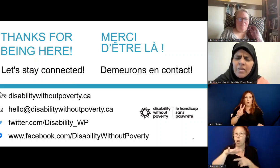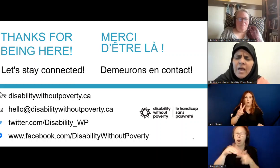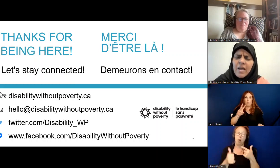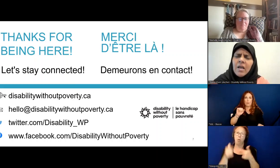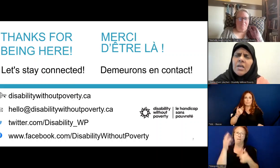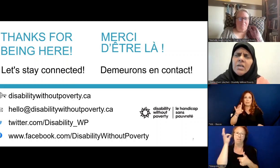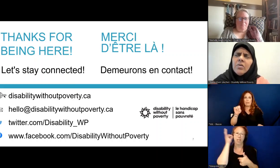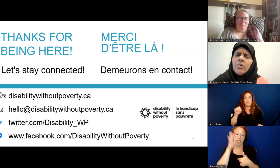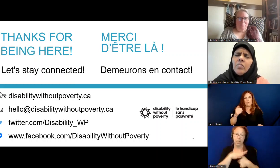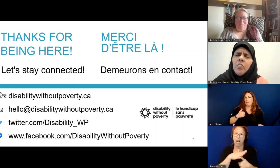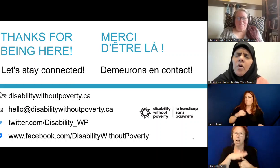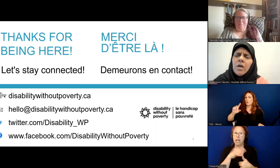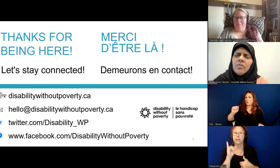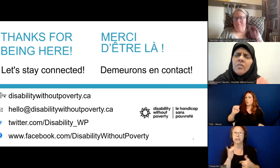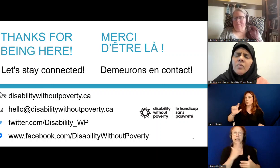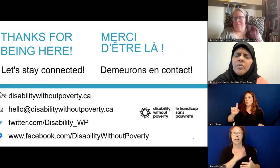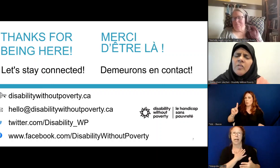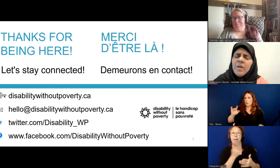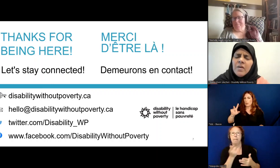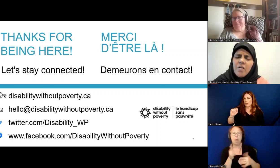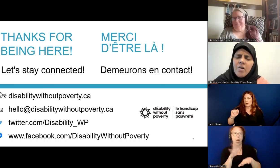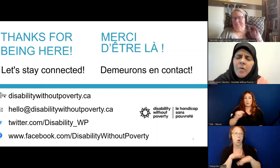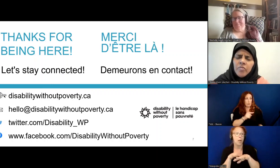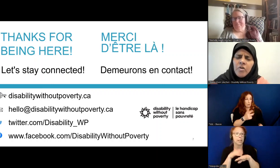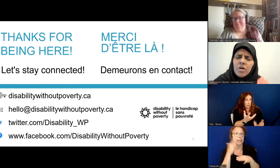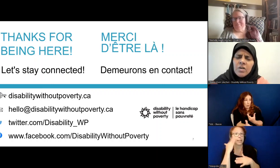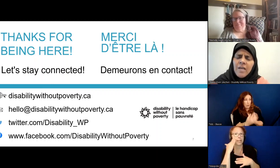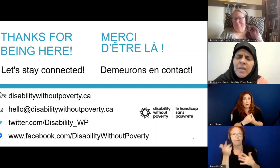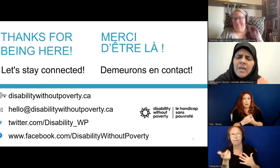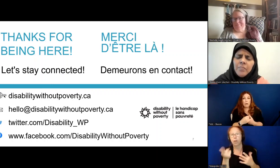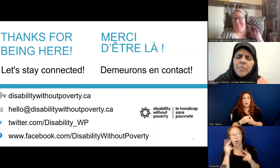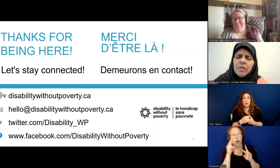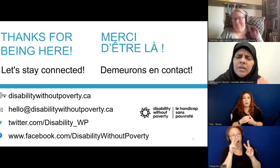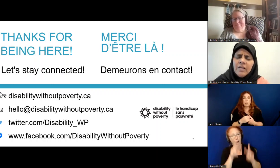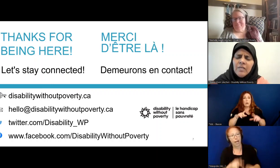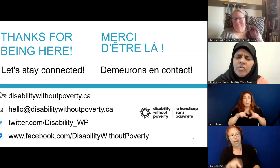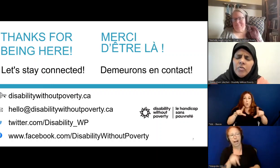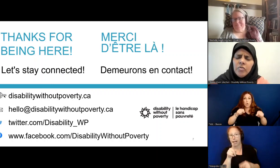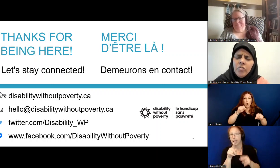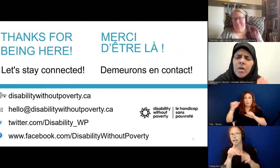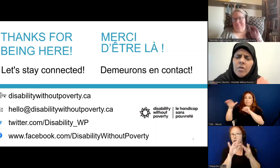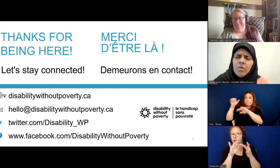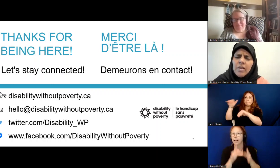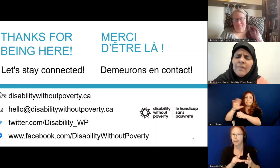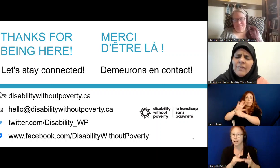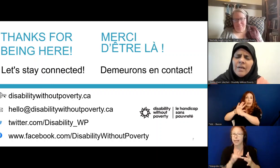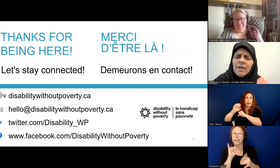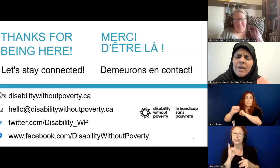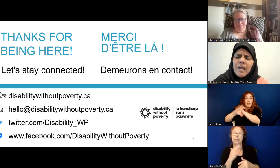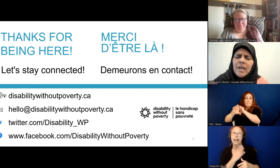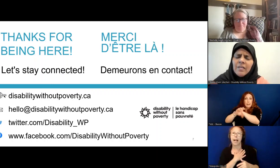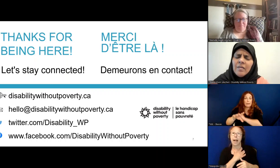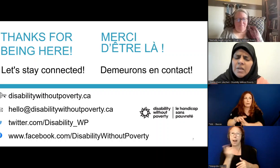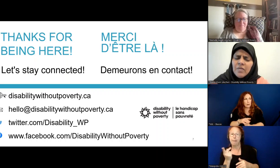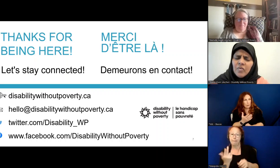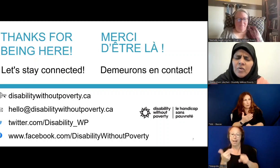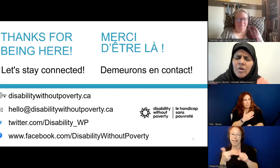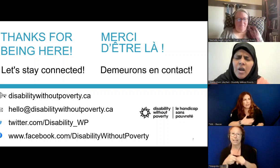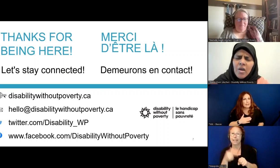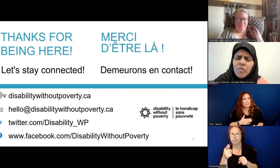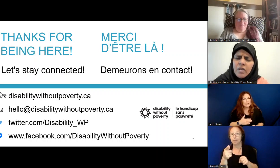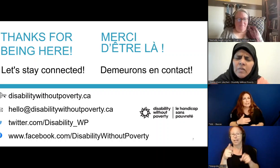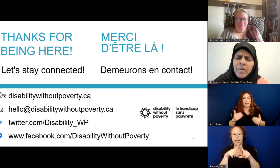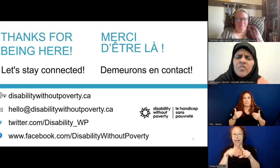toolkit around that. You want to participate in our postcard campaign, please do. Let's hit the